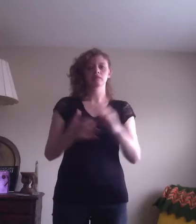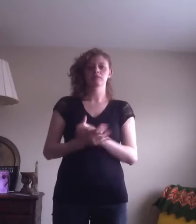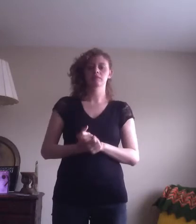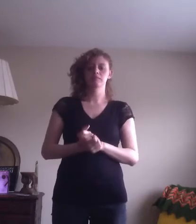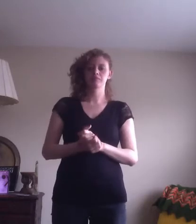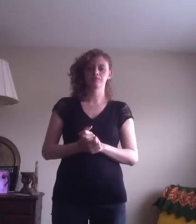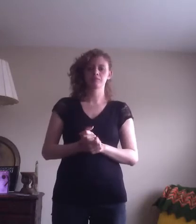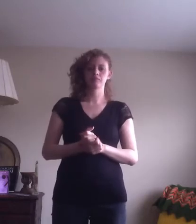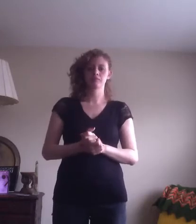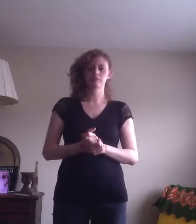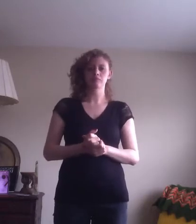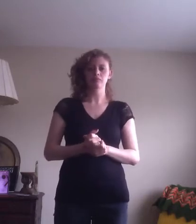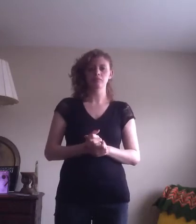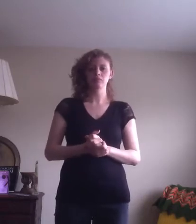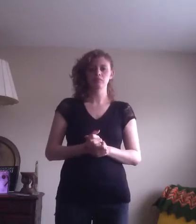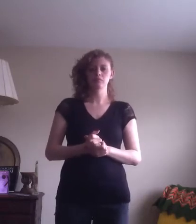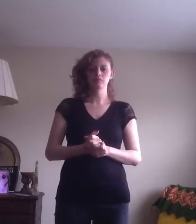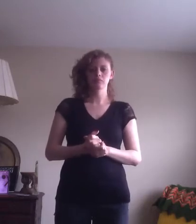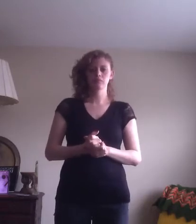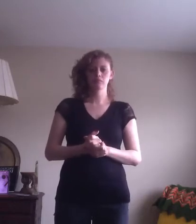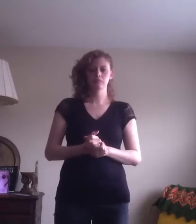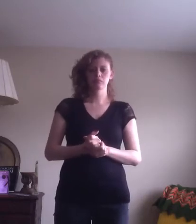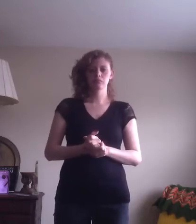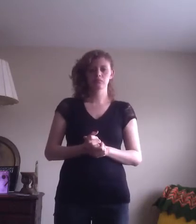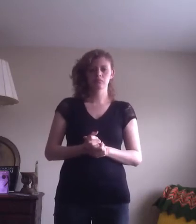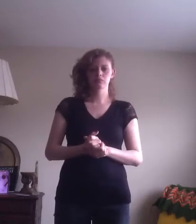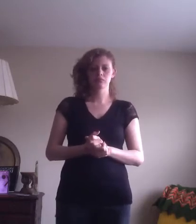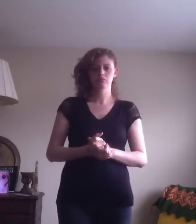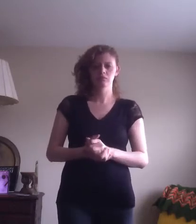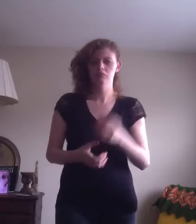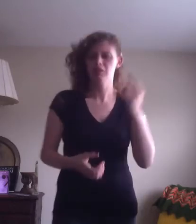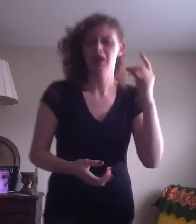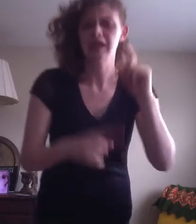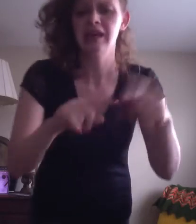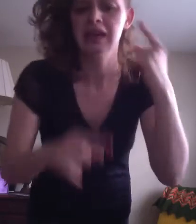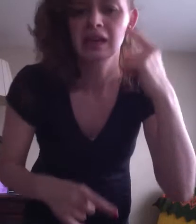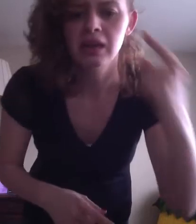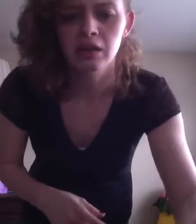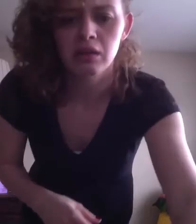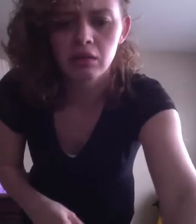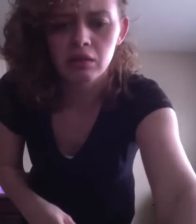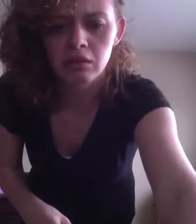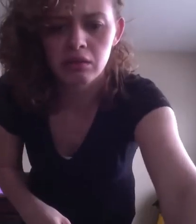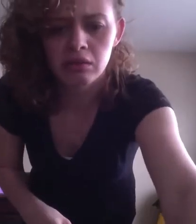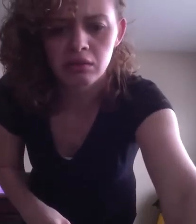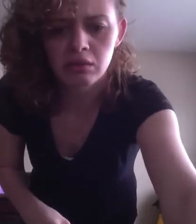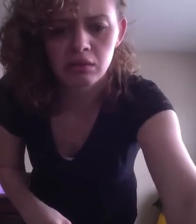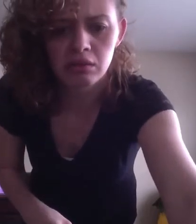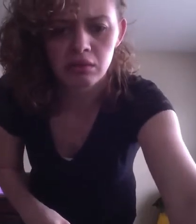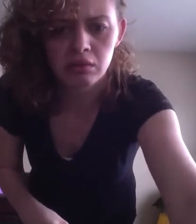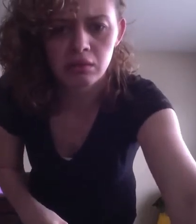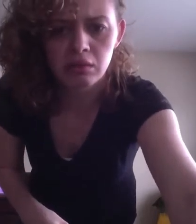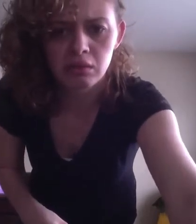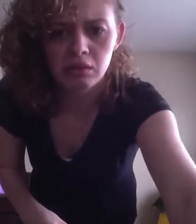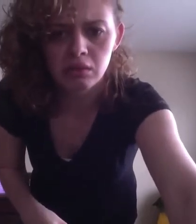I ate too many weeds for breakfast, but this chalk is getting weaker. So there's our line. Now, in order to get a